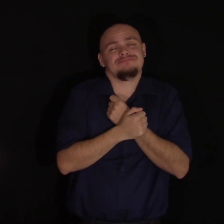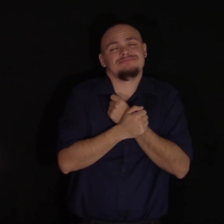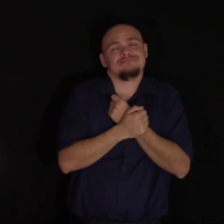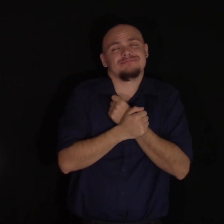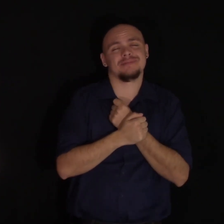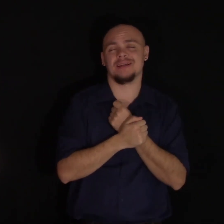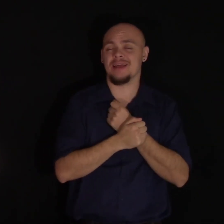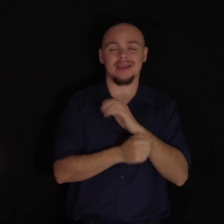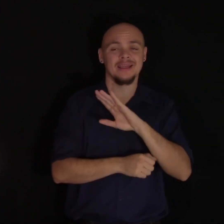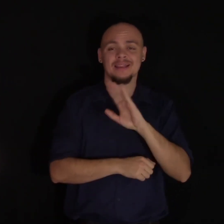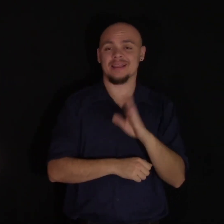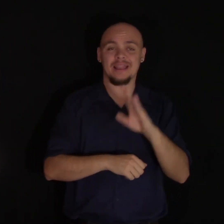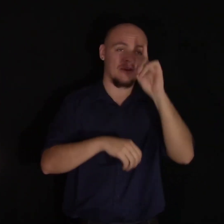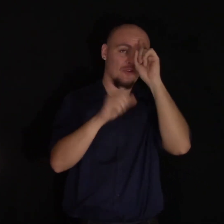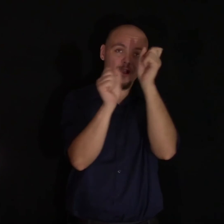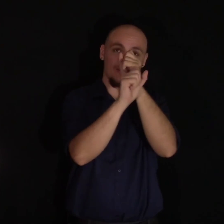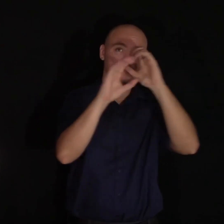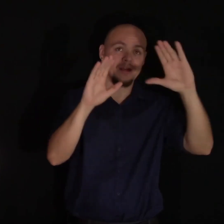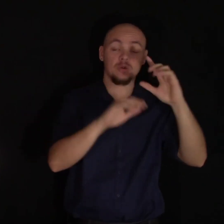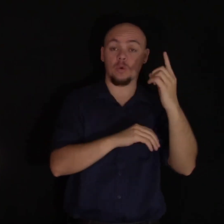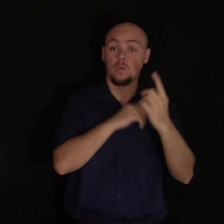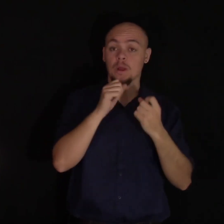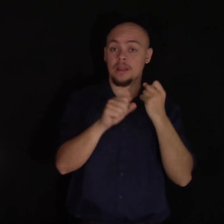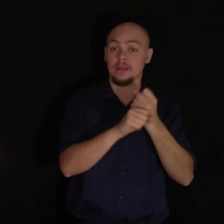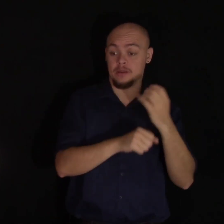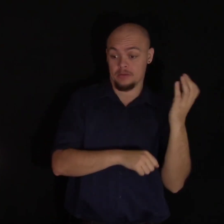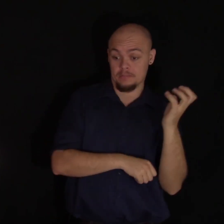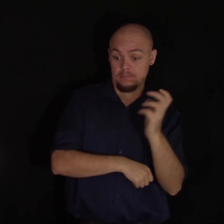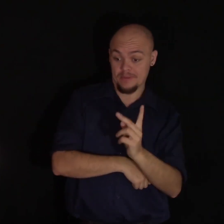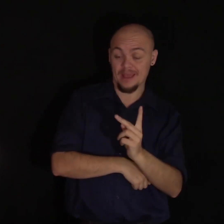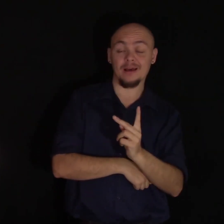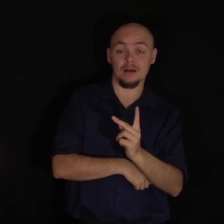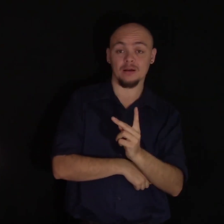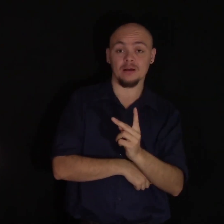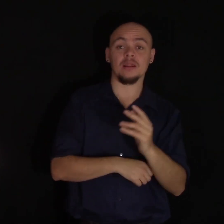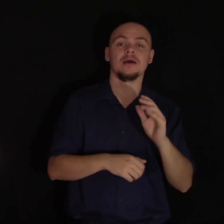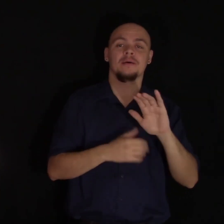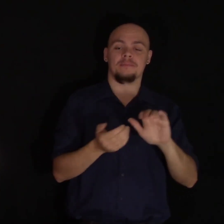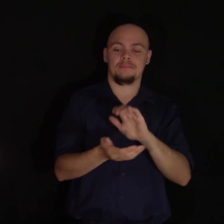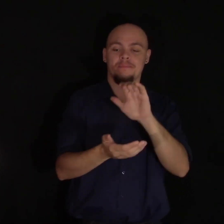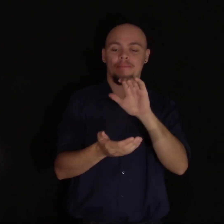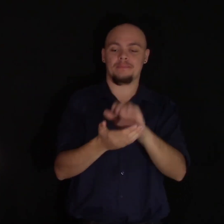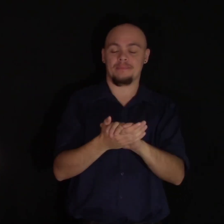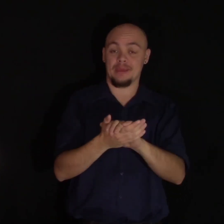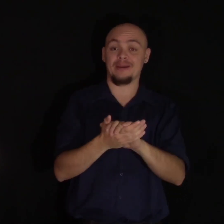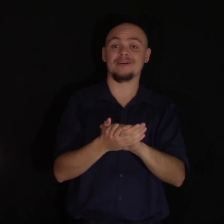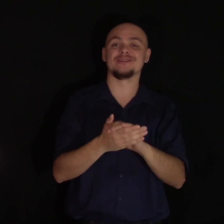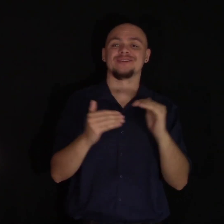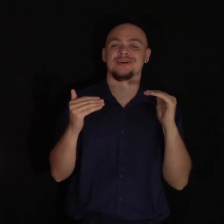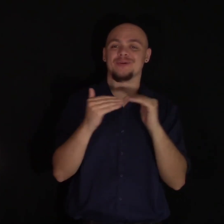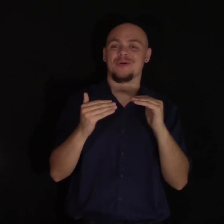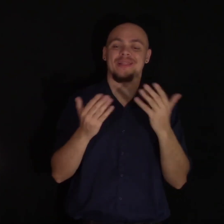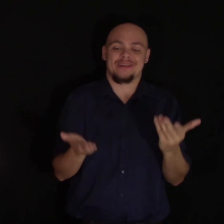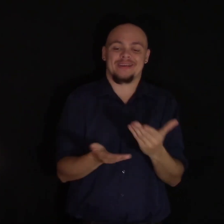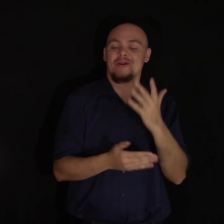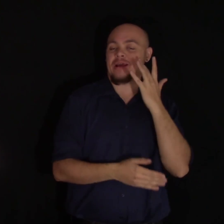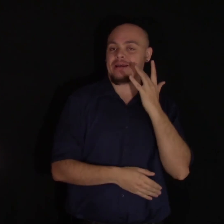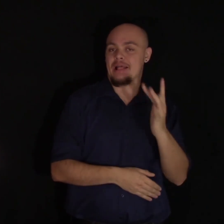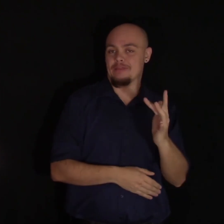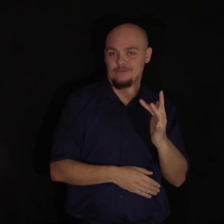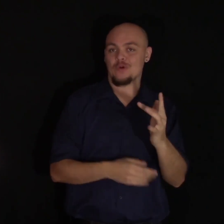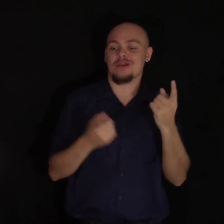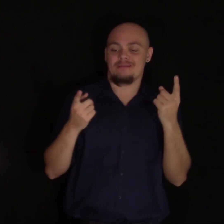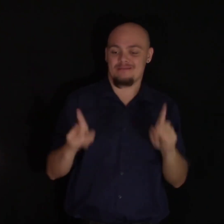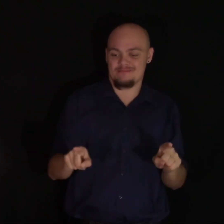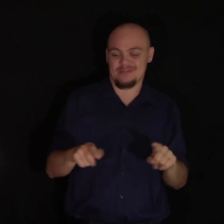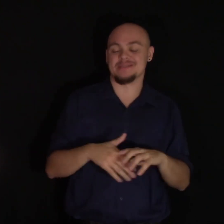imagined. 1 year after returning home from our trip, marriage equality came to California. And in the end, we